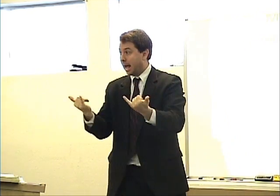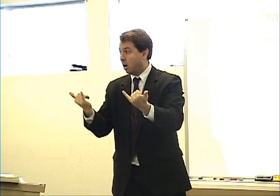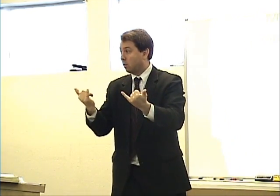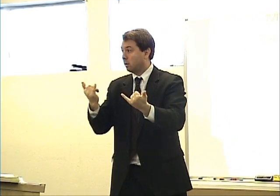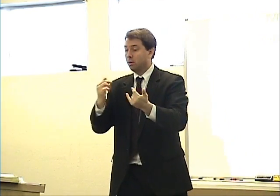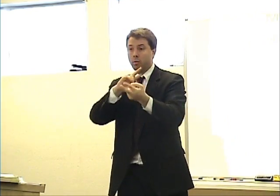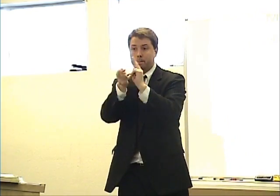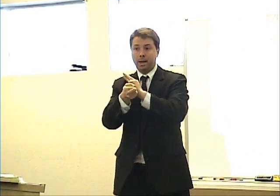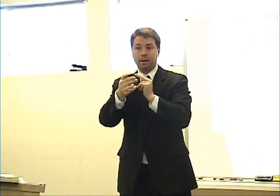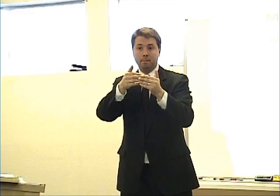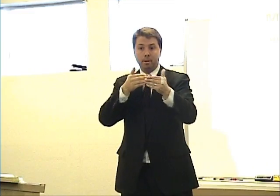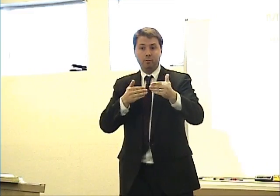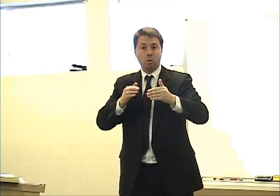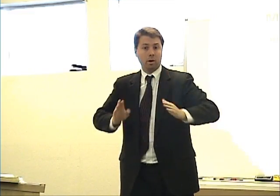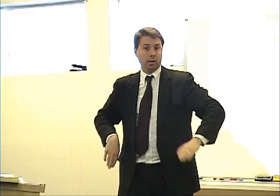Now,